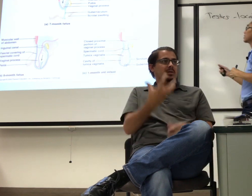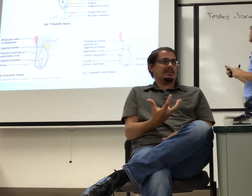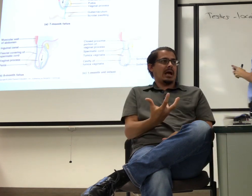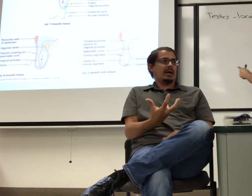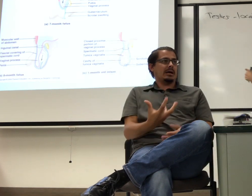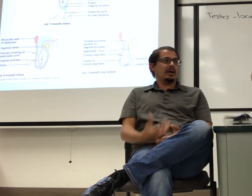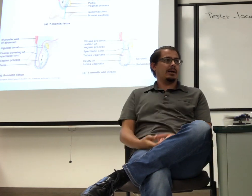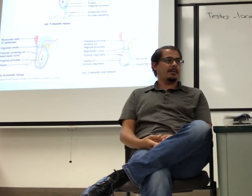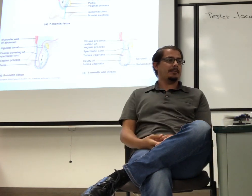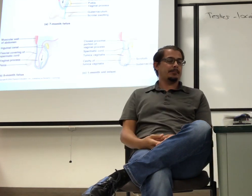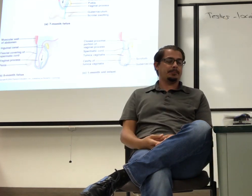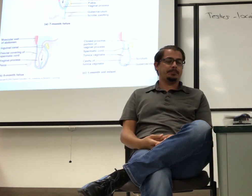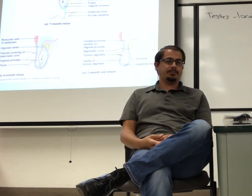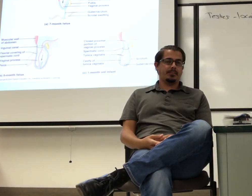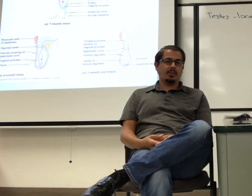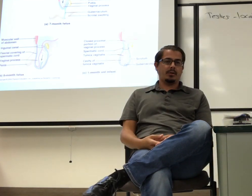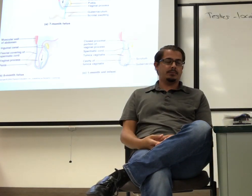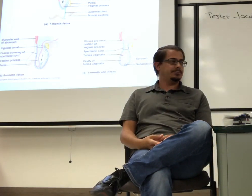sac.